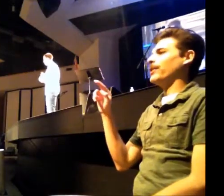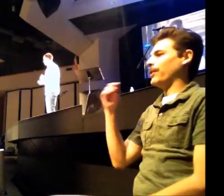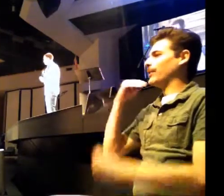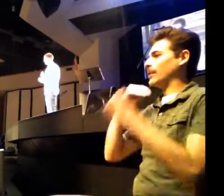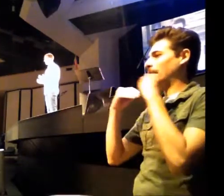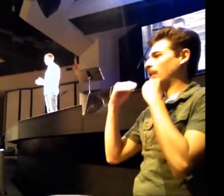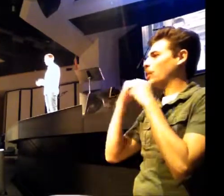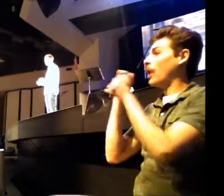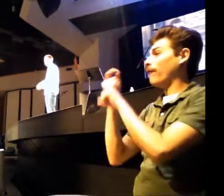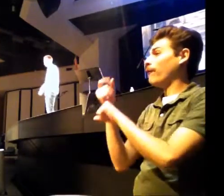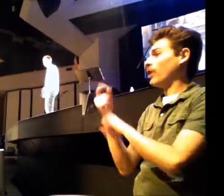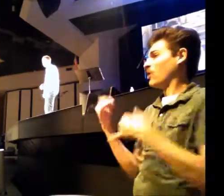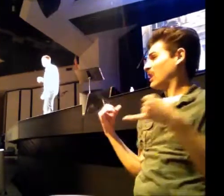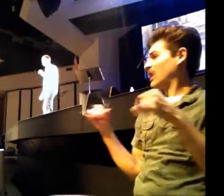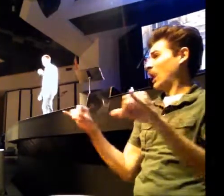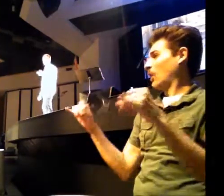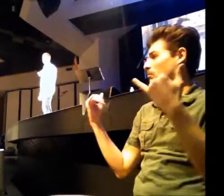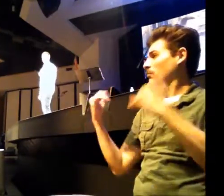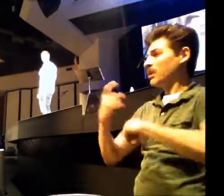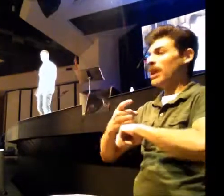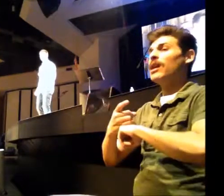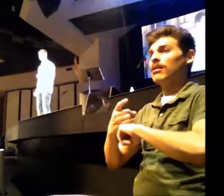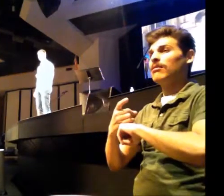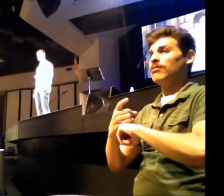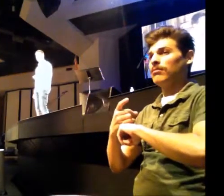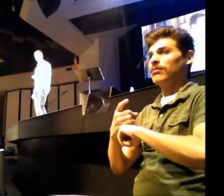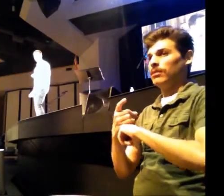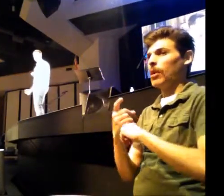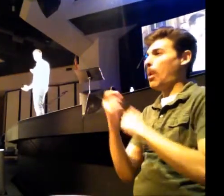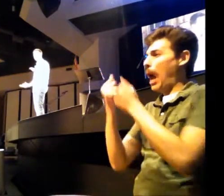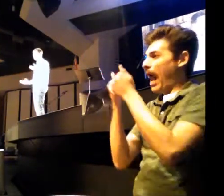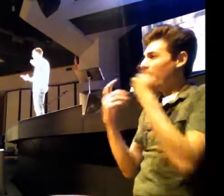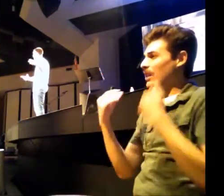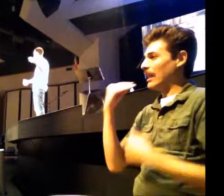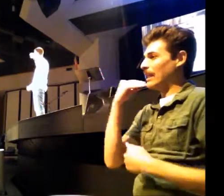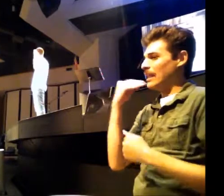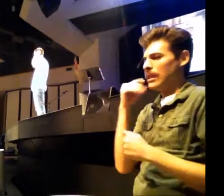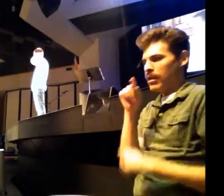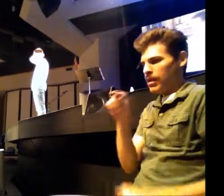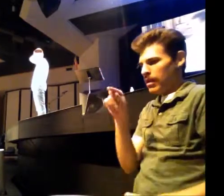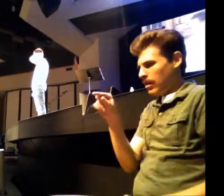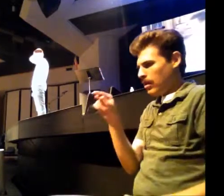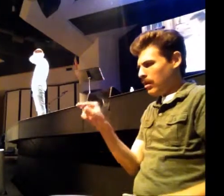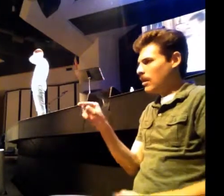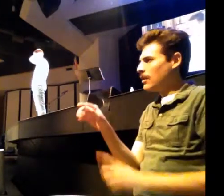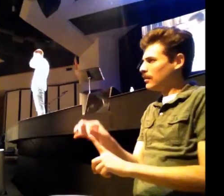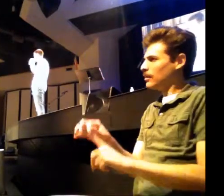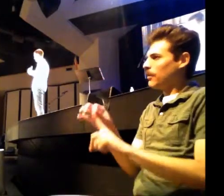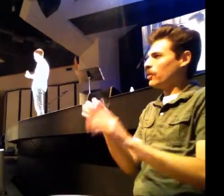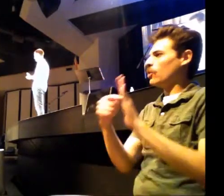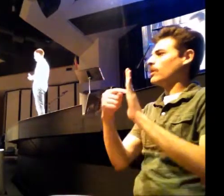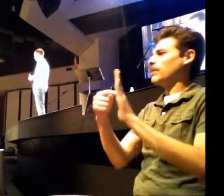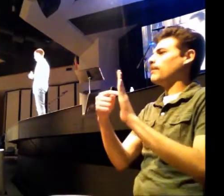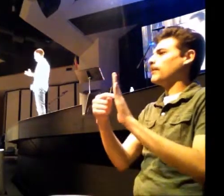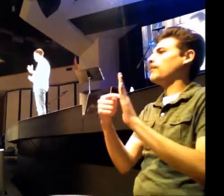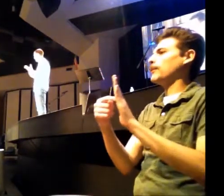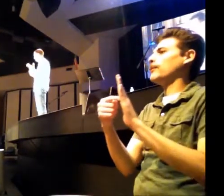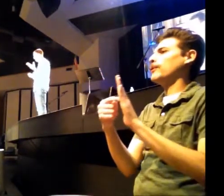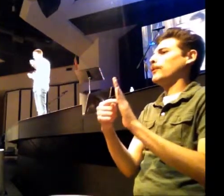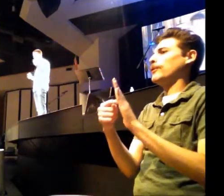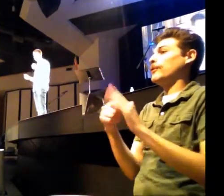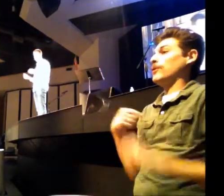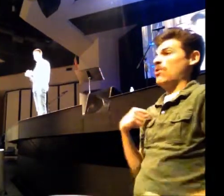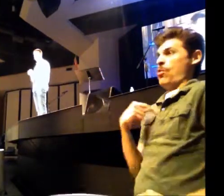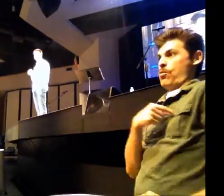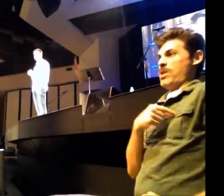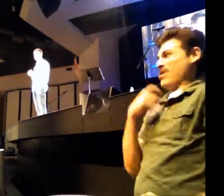is told over the course of the meal. And everything you eat is deeply symbolic. We had a Passover experience here at the church this last year. Some of you were able to kind of